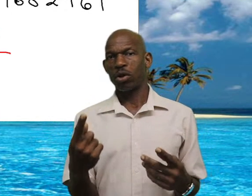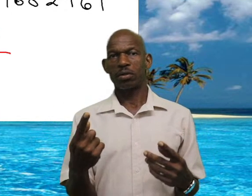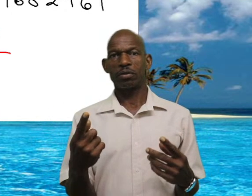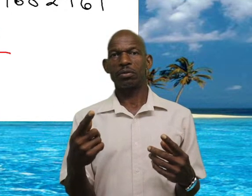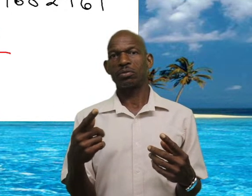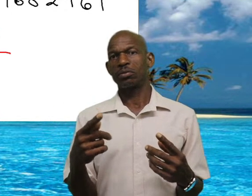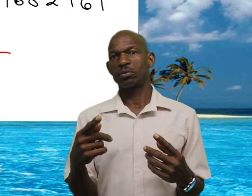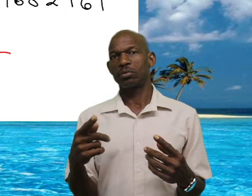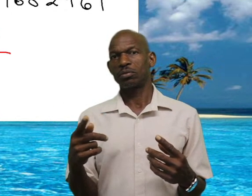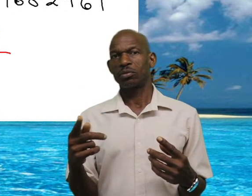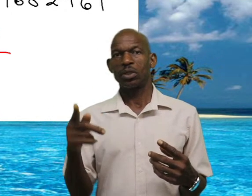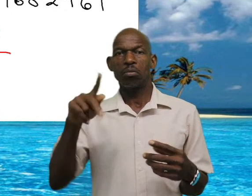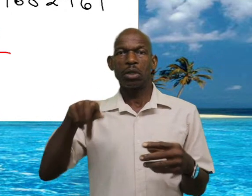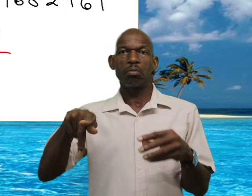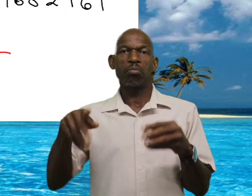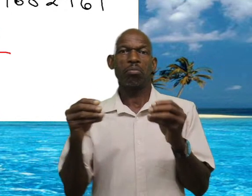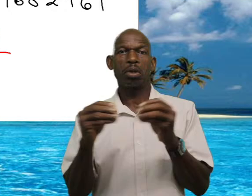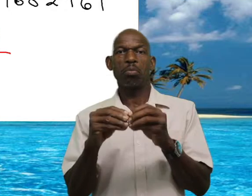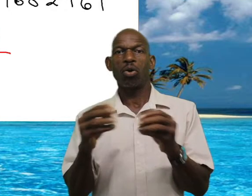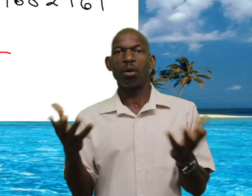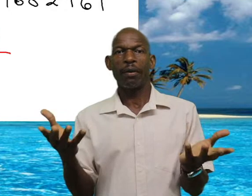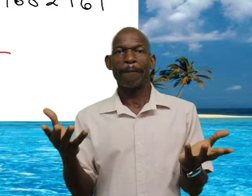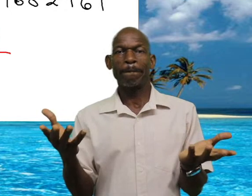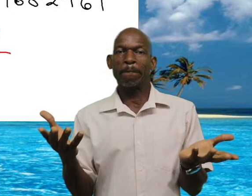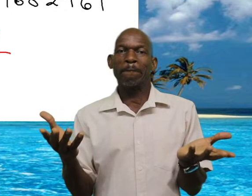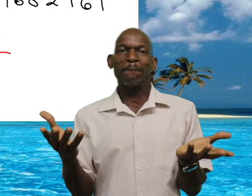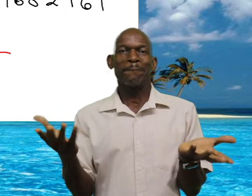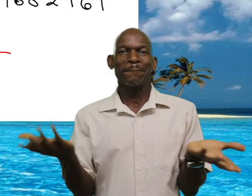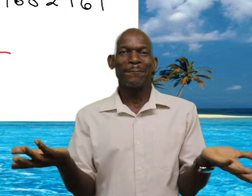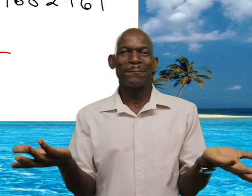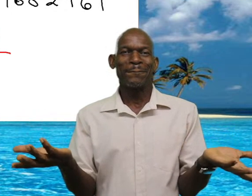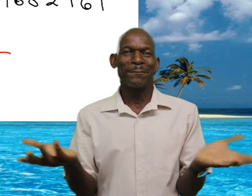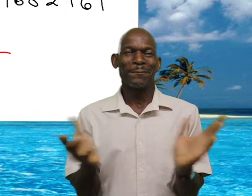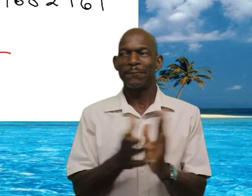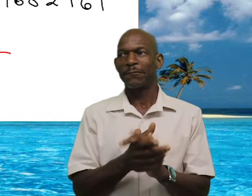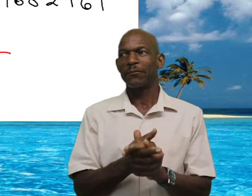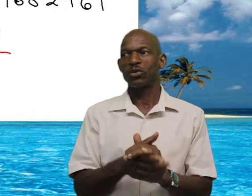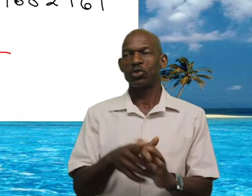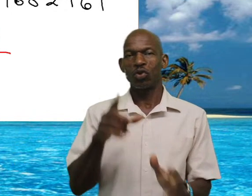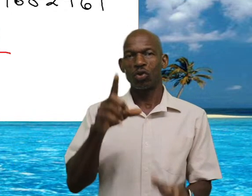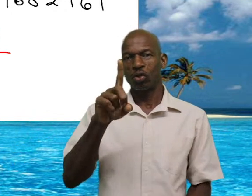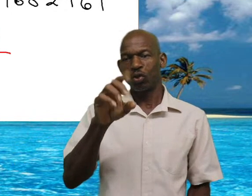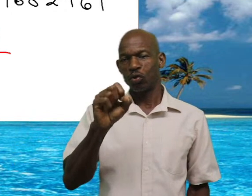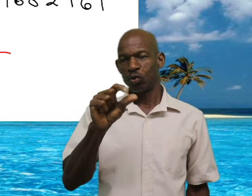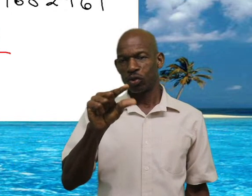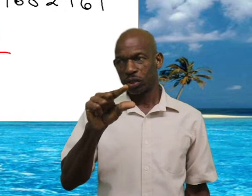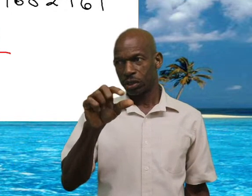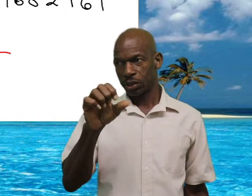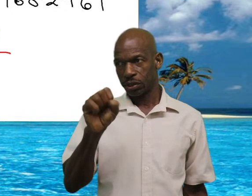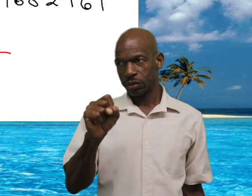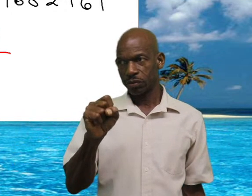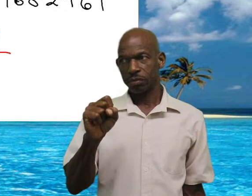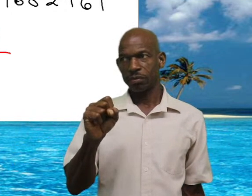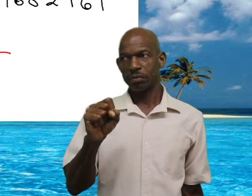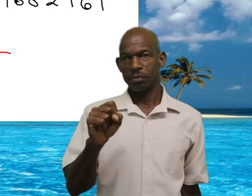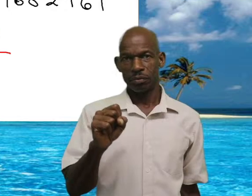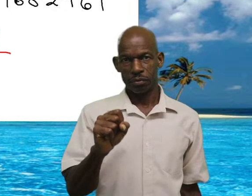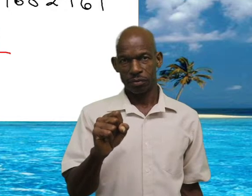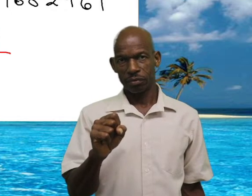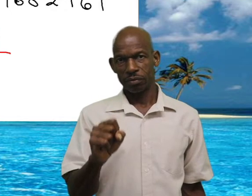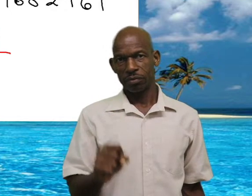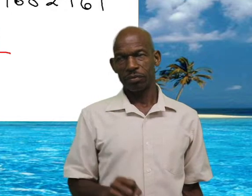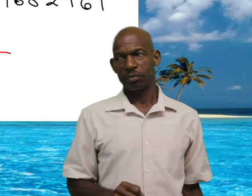because you all are not hearing, you're looking at your eyes, and that is fine. The word dogs is D-O-G-S. That is how